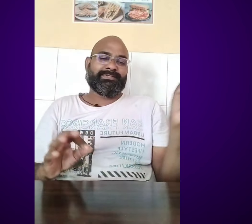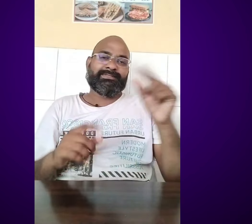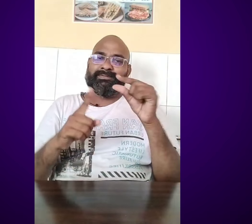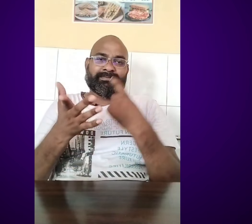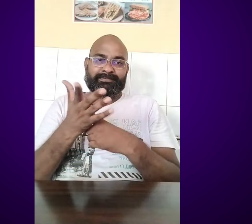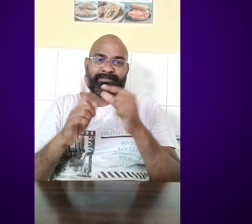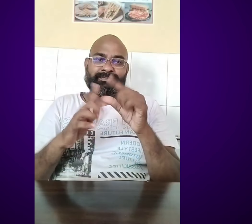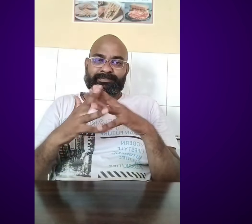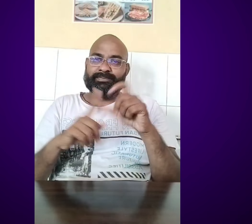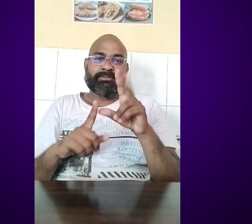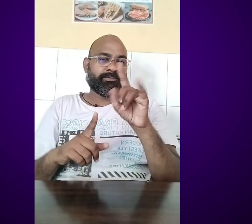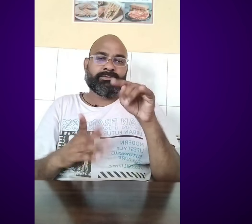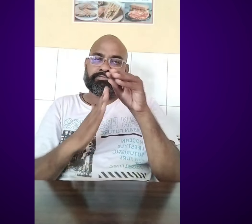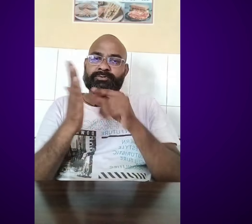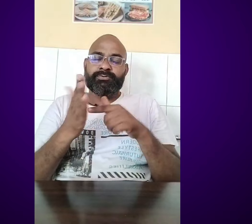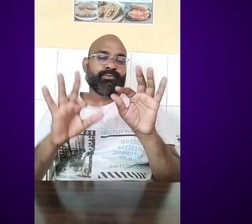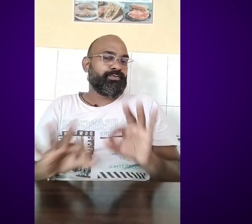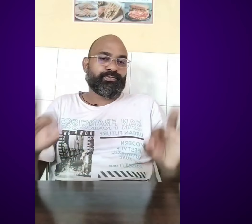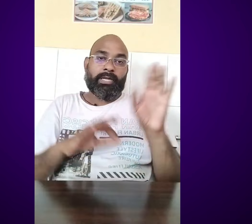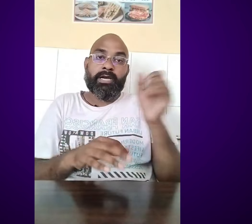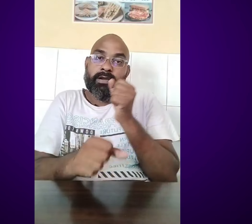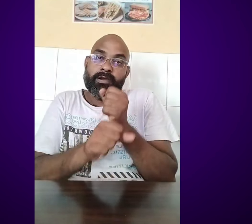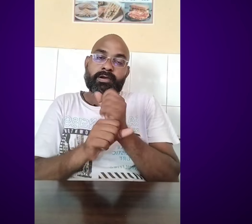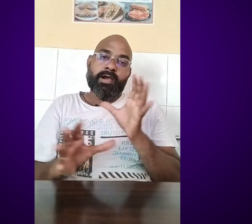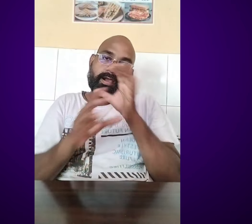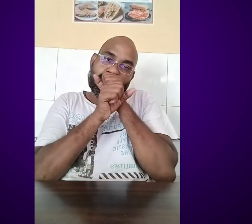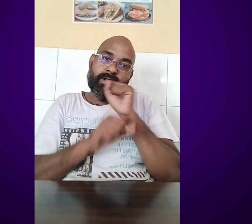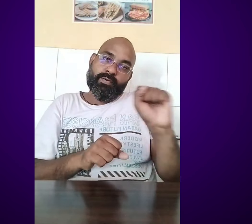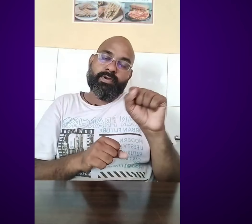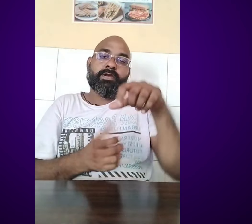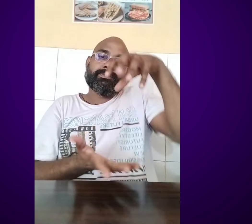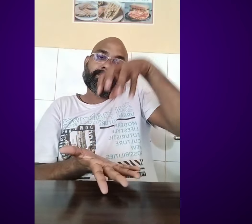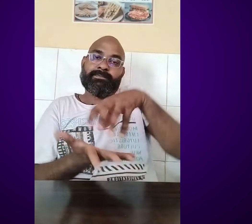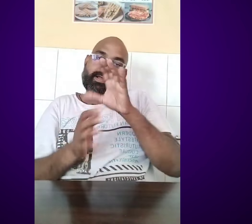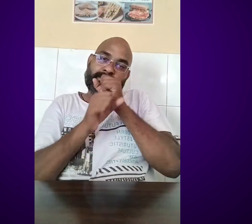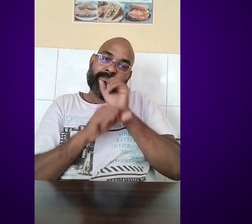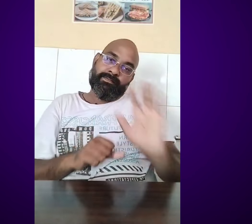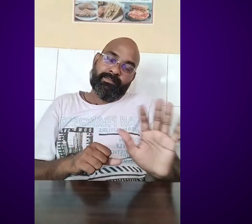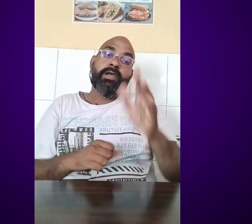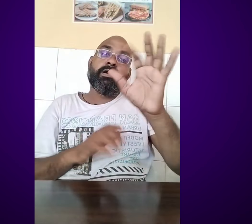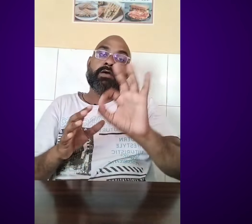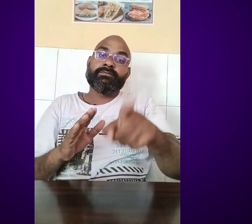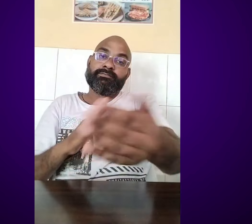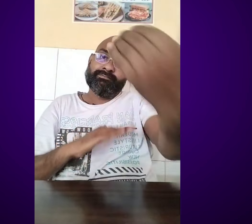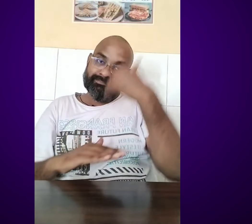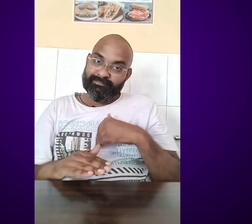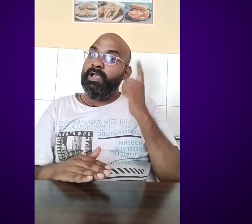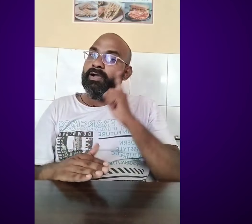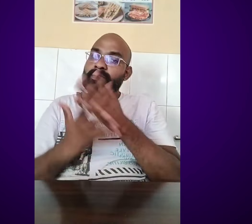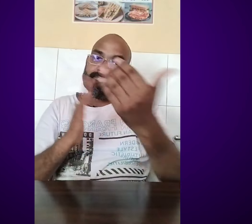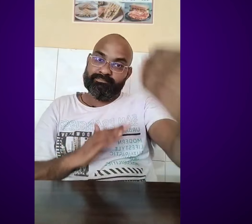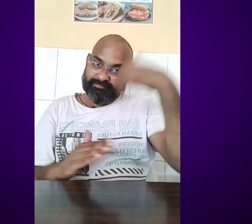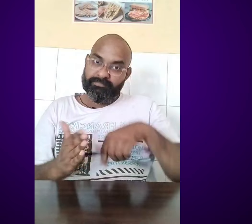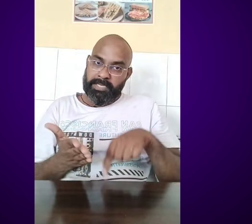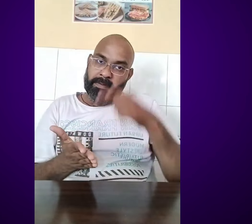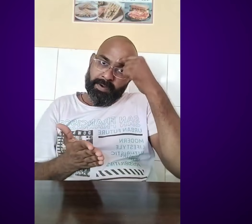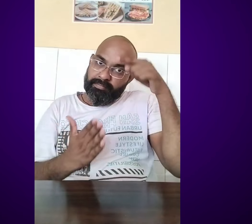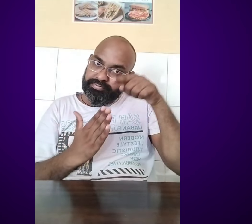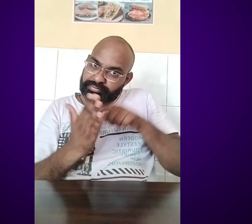Shri Manjunath Seheshadri, who has 80% disability, successfully advocated for reimbursement of spectacles costs from